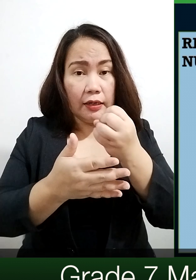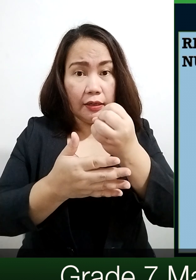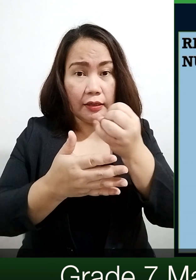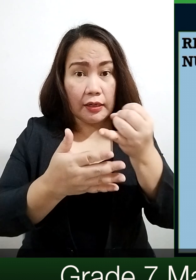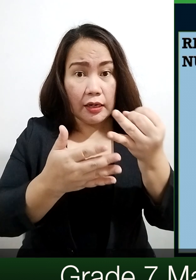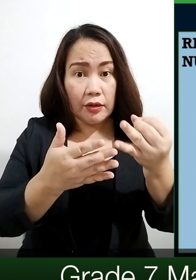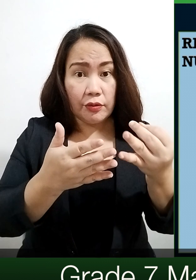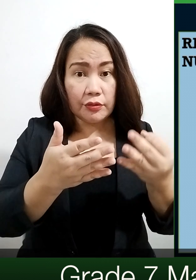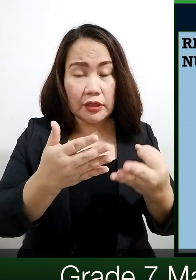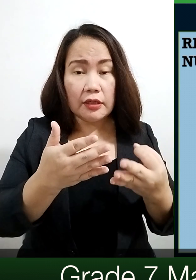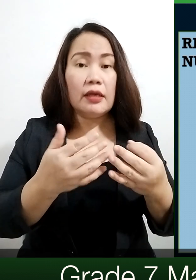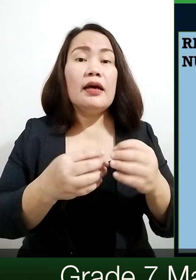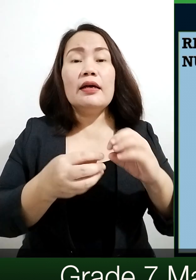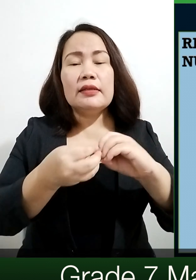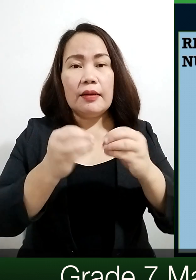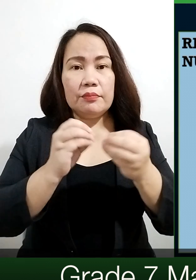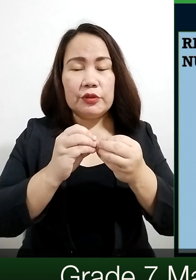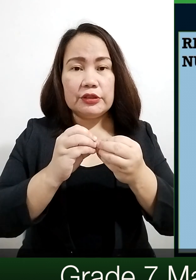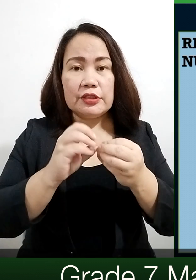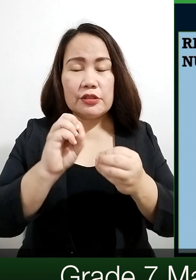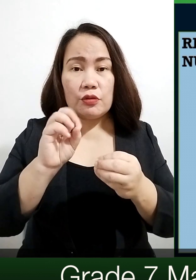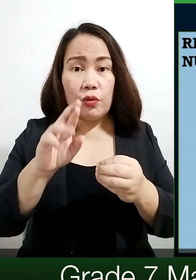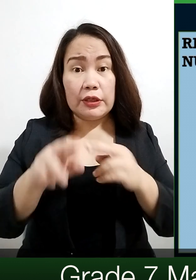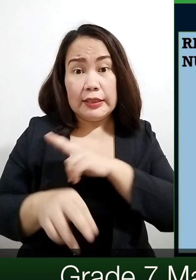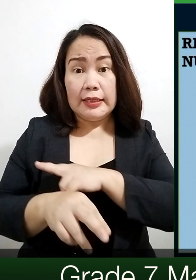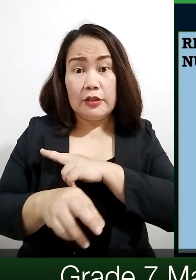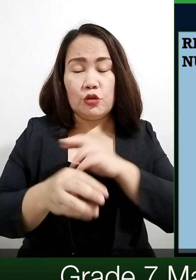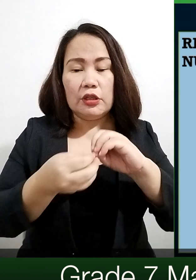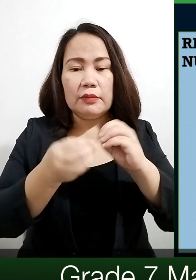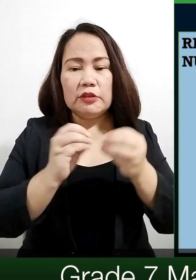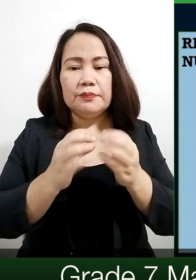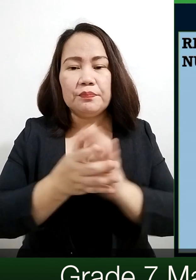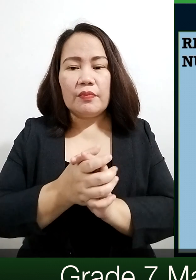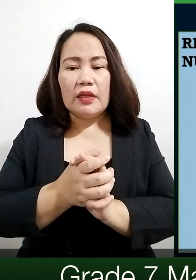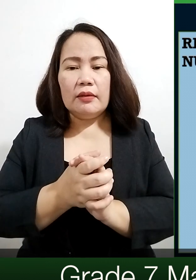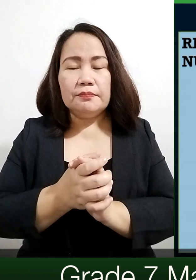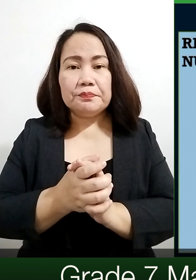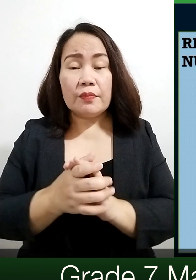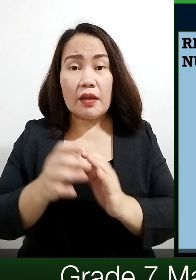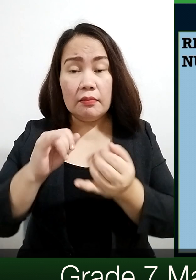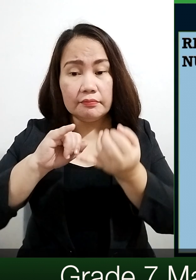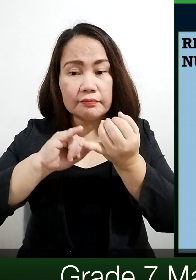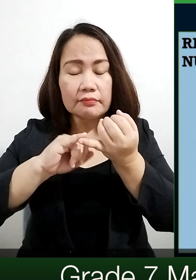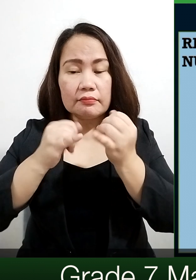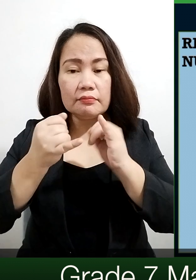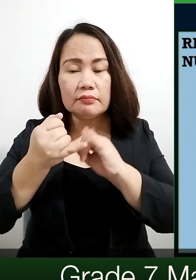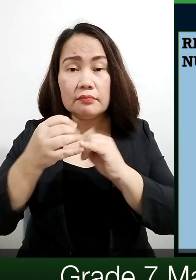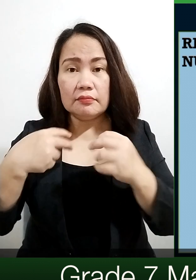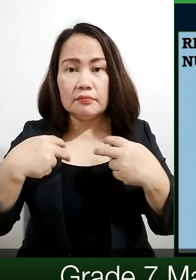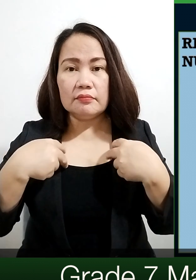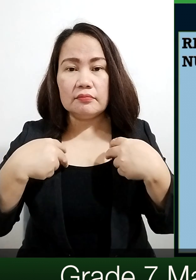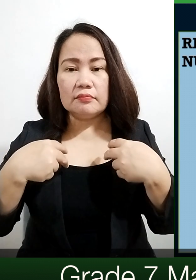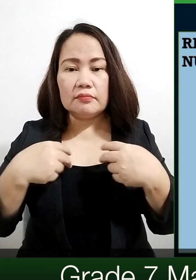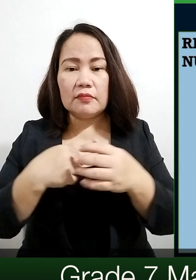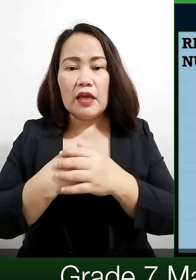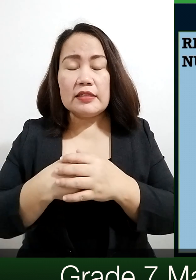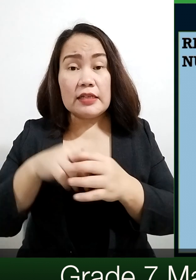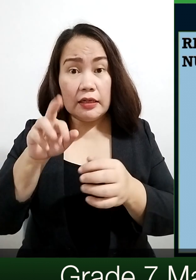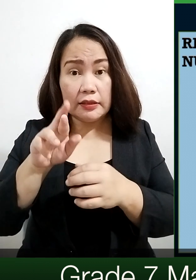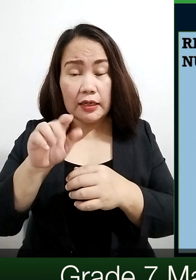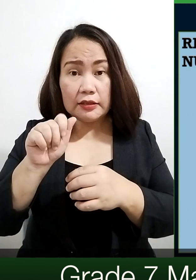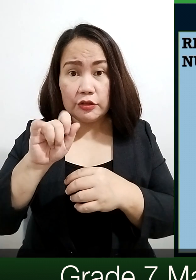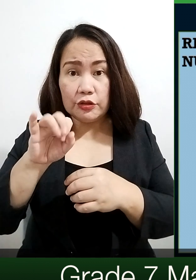same. So, ulitin ko, under rational numbers, we have two subsets, the integers and non-integers,